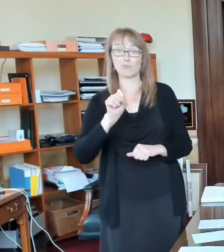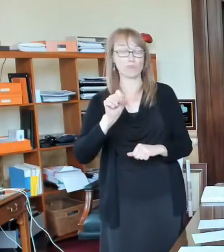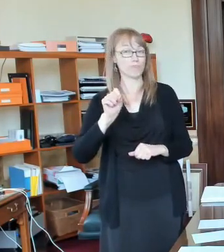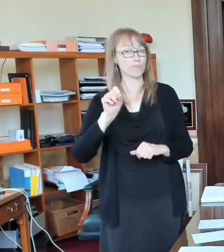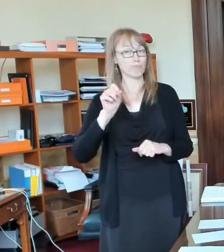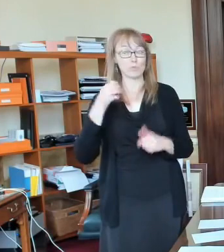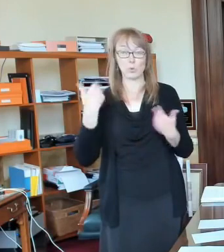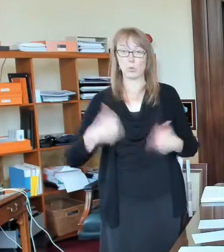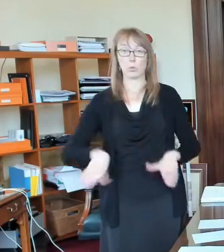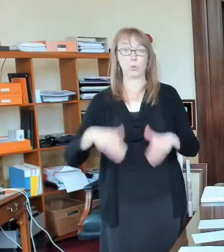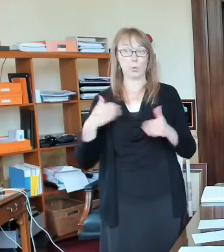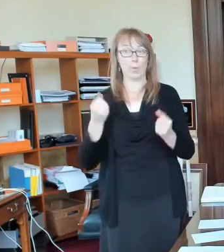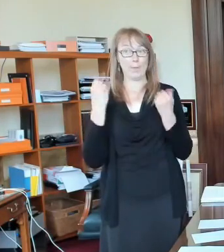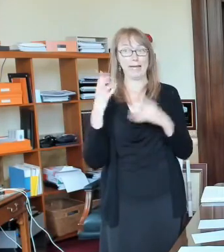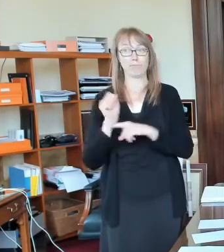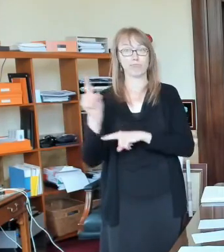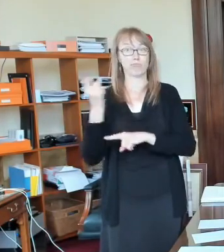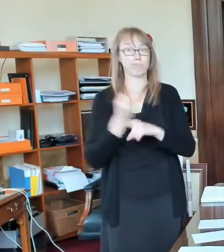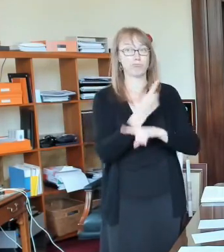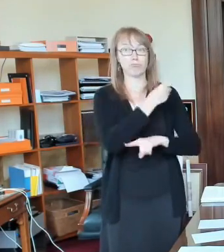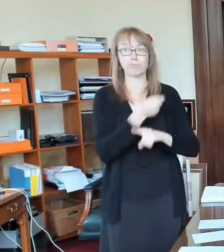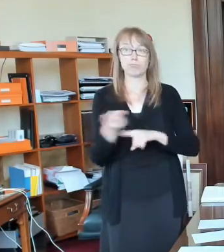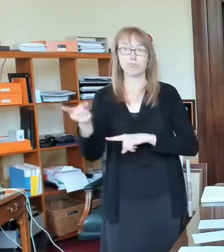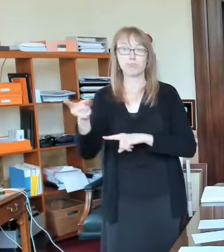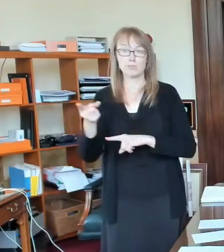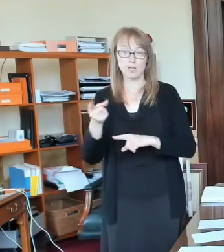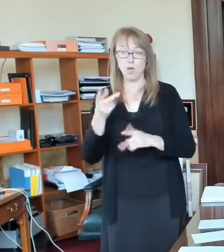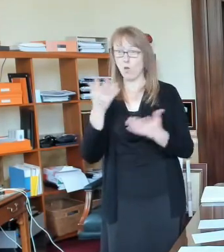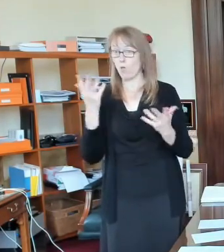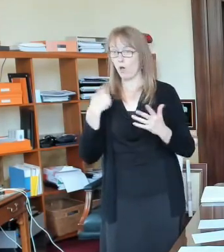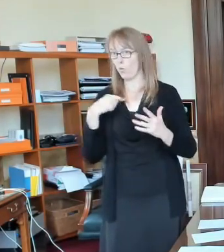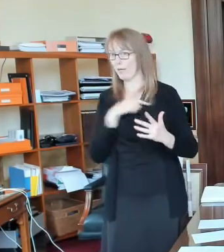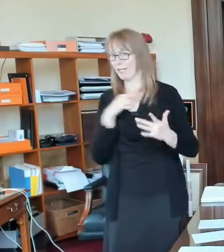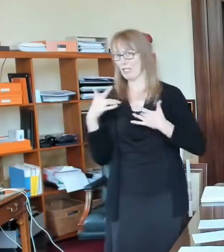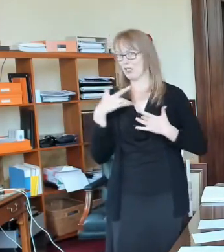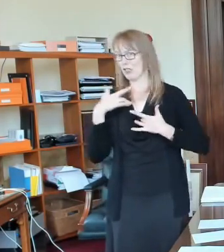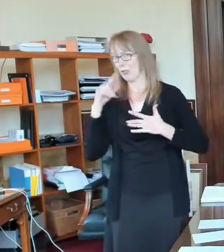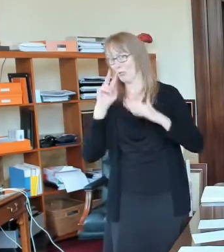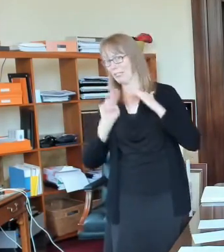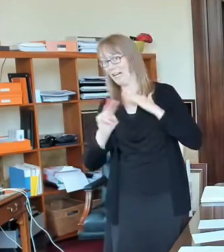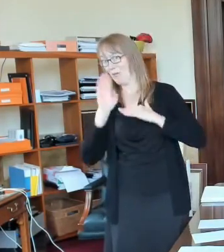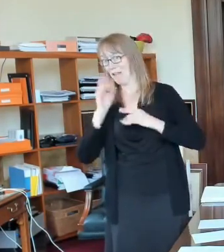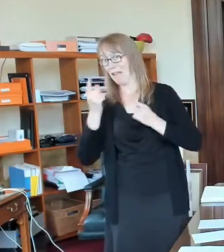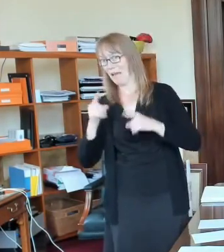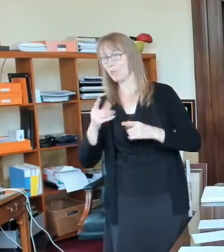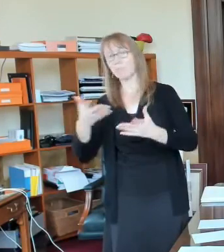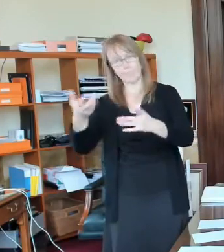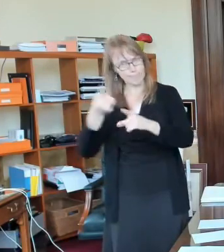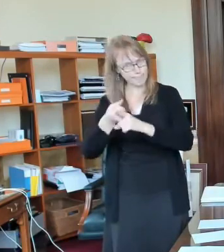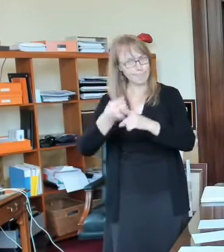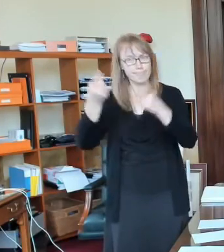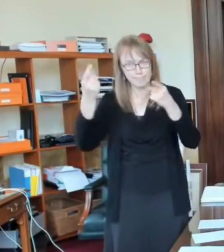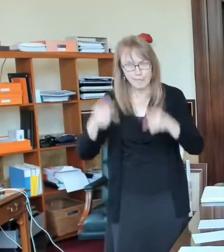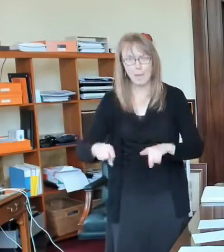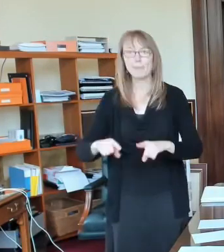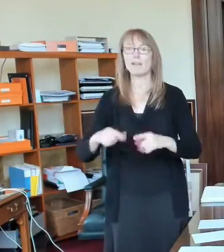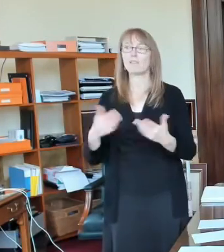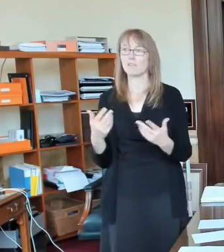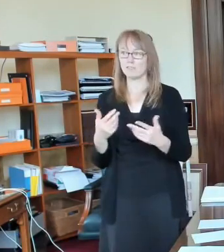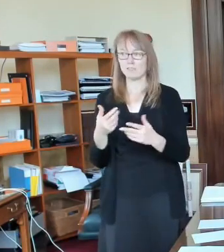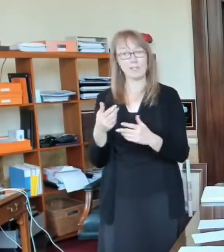is that people were hurt. Fireworks were combined with gunshots into the air. A building burned